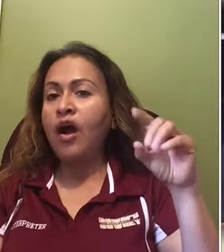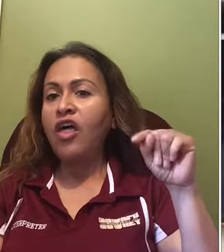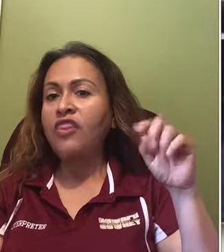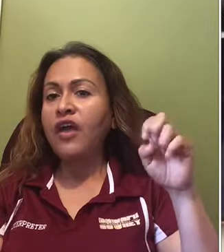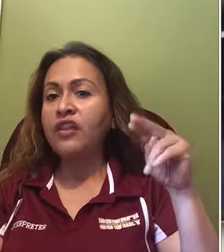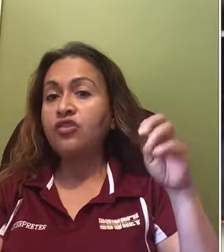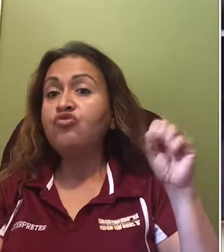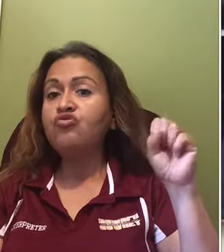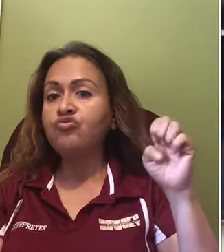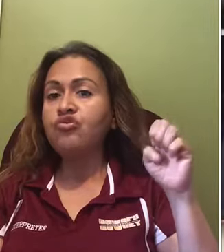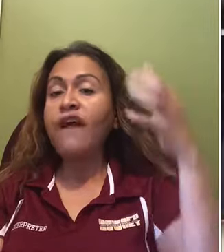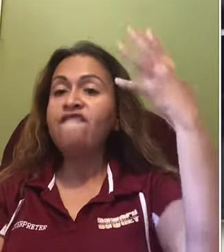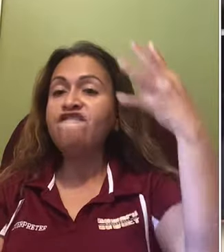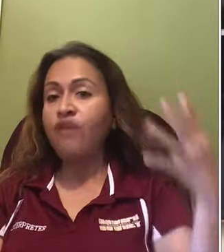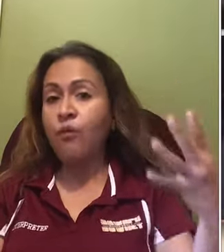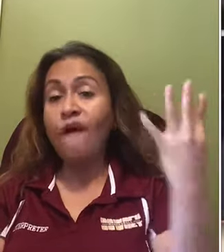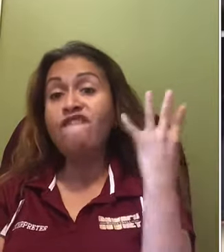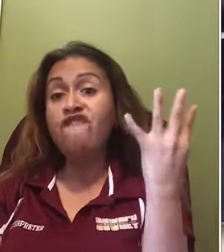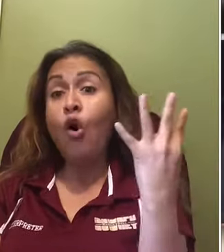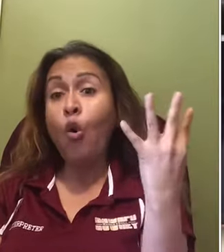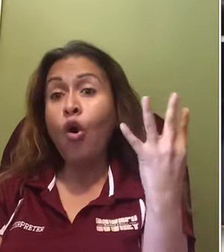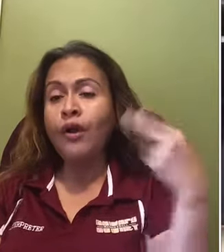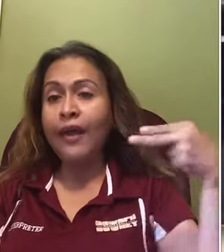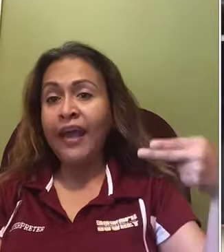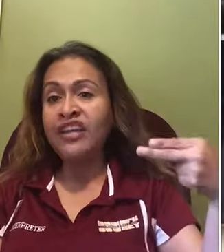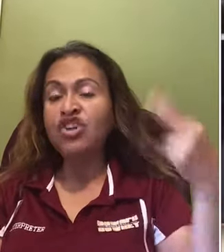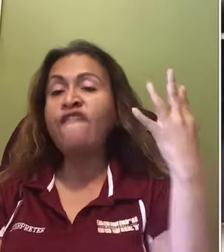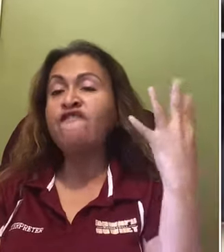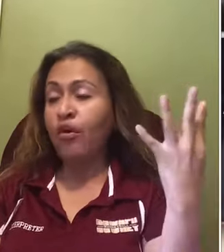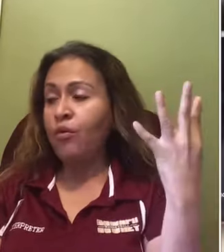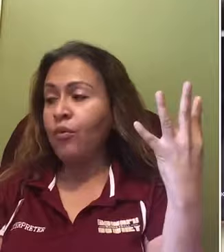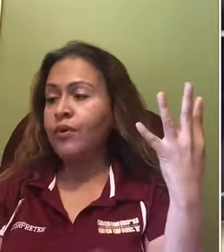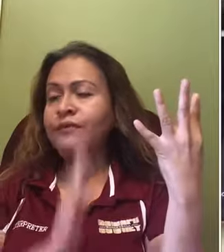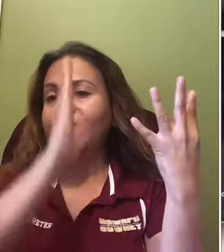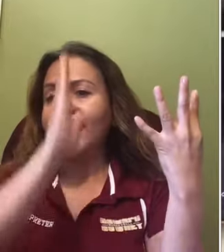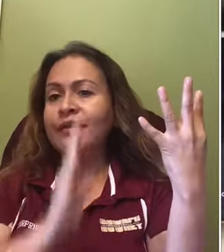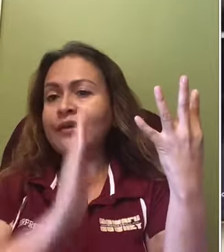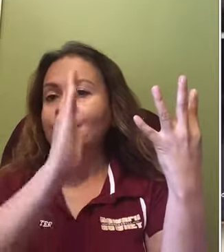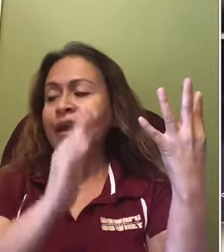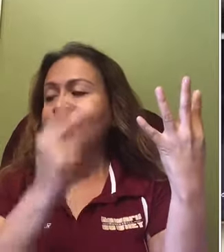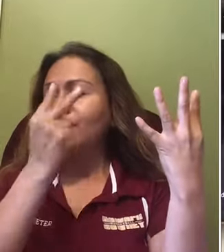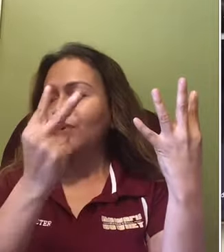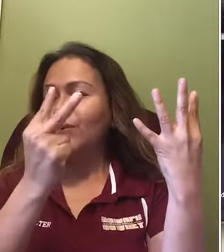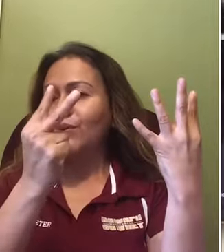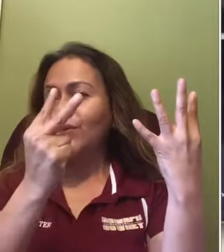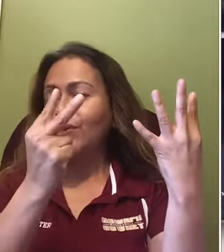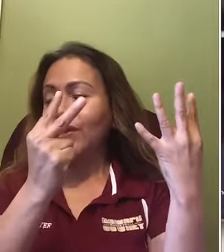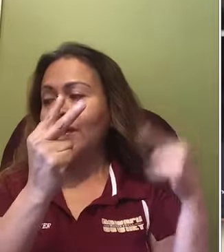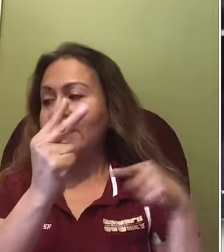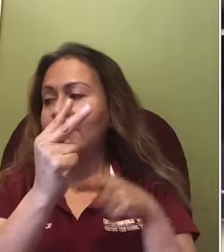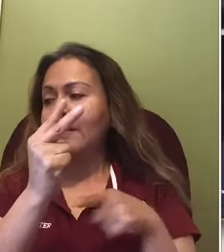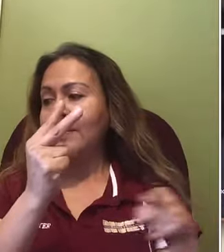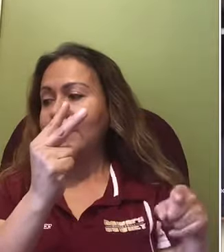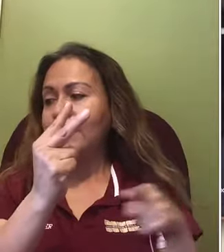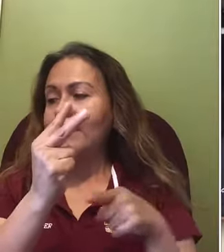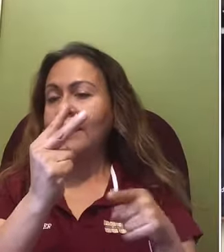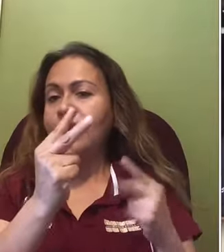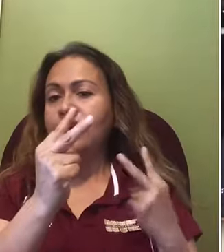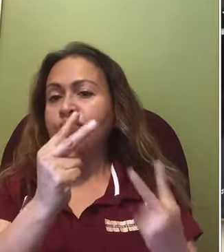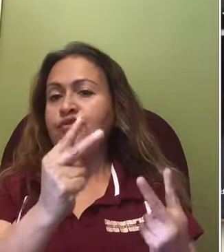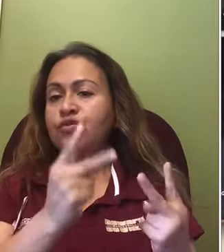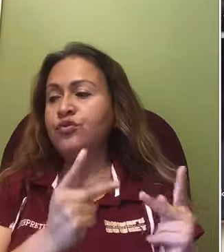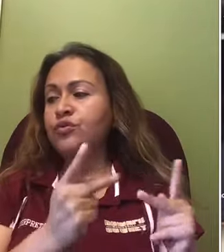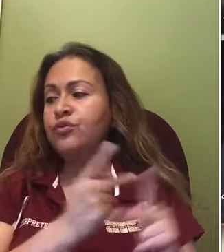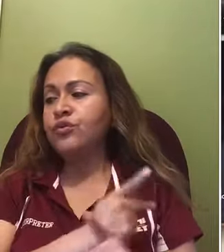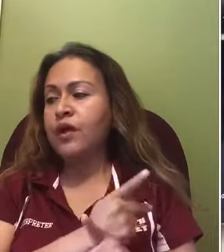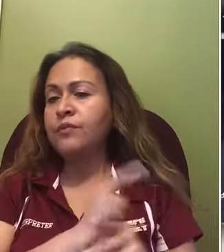Let's say that this side over here has length 2, and let's say that this length over here is going to be 2 times